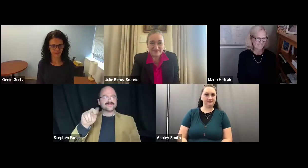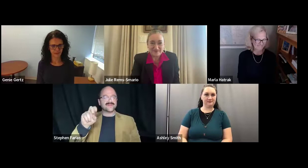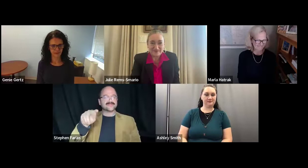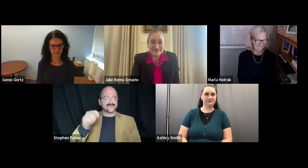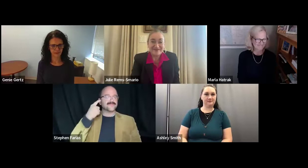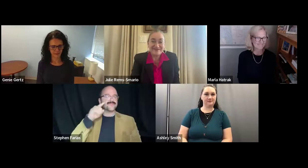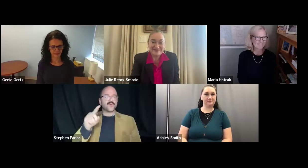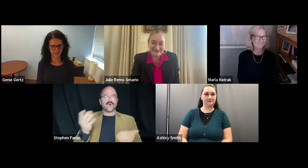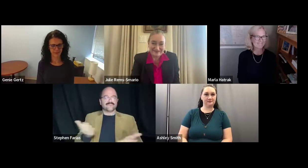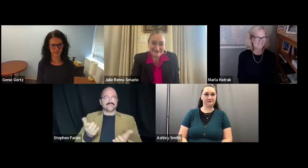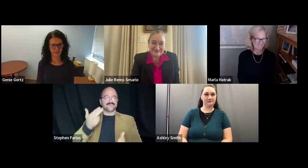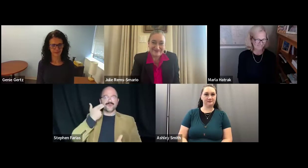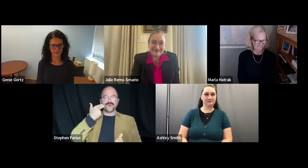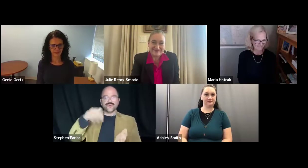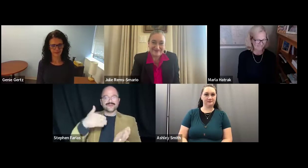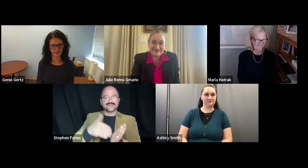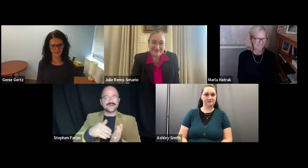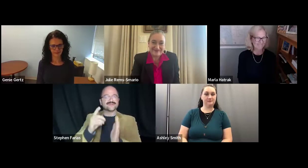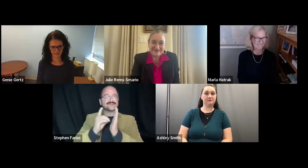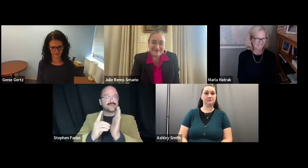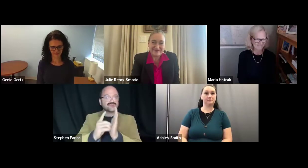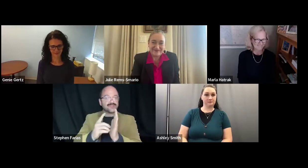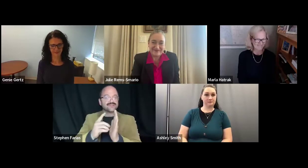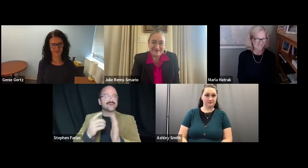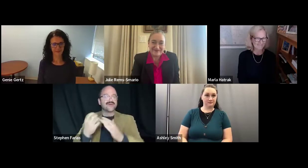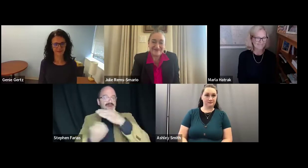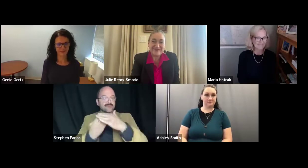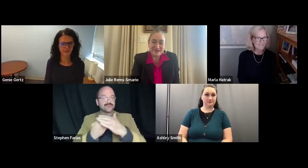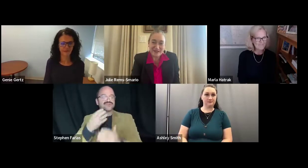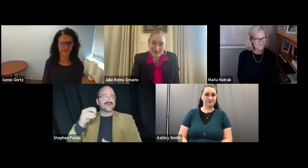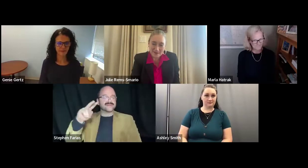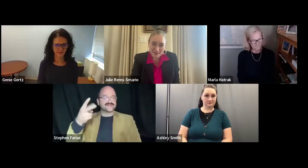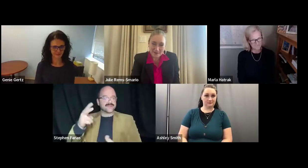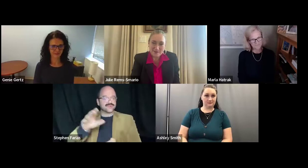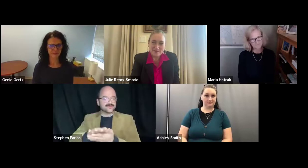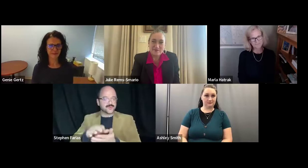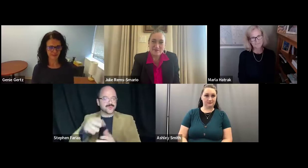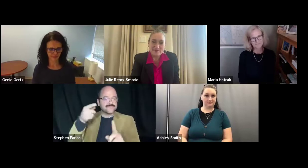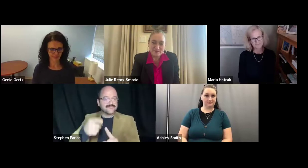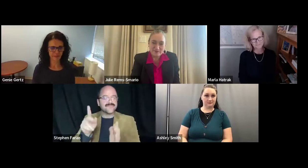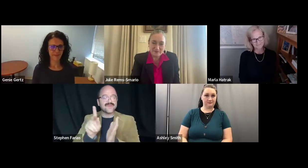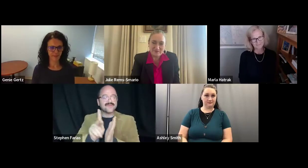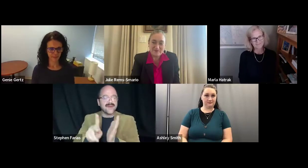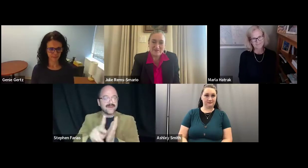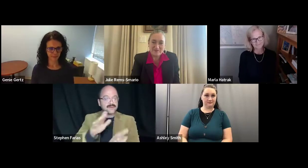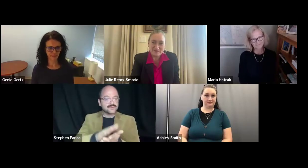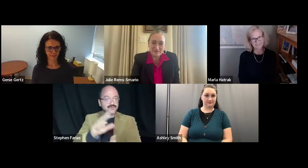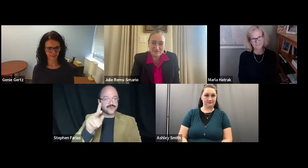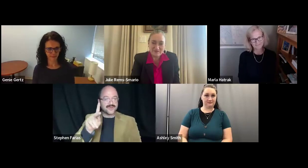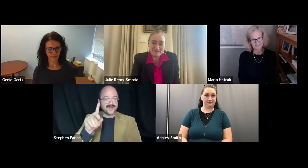as the superintendent for the Laurent Claire National Deaf Education Demonstration Schools, which includes